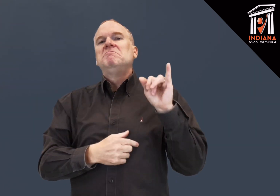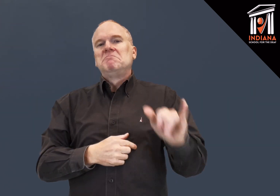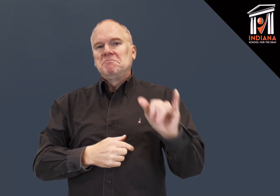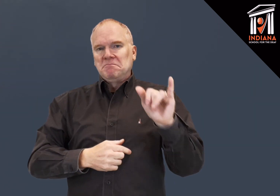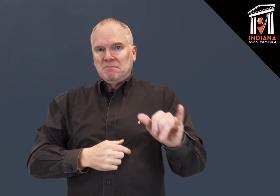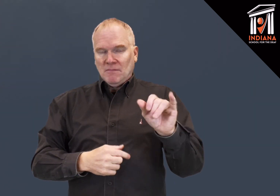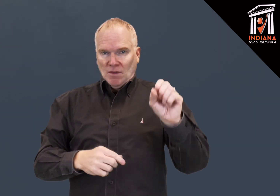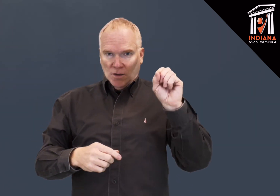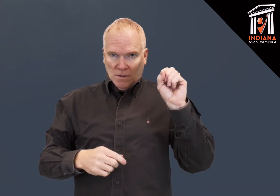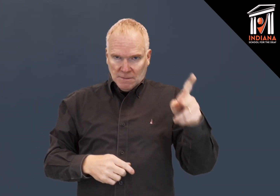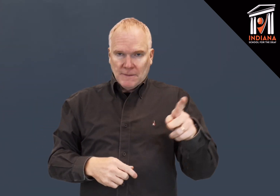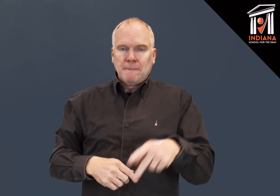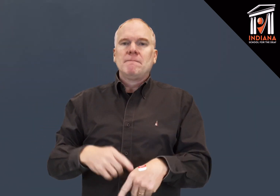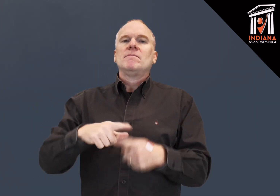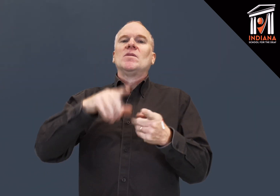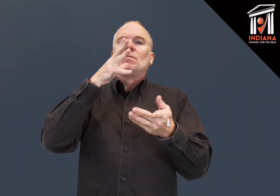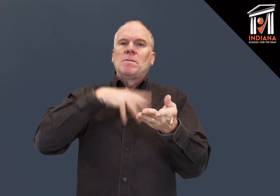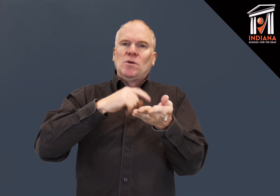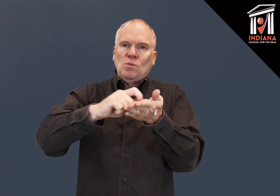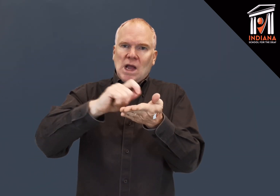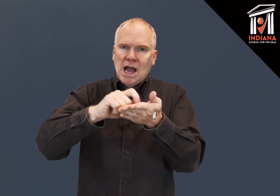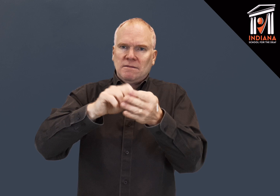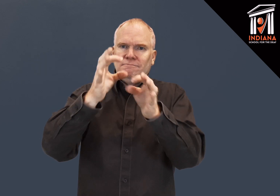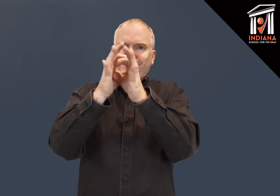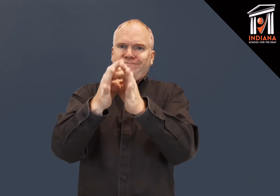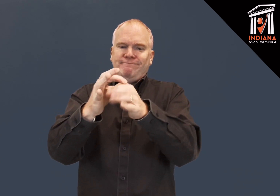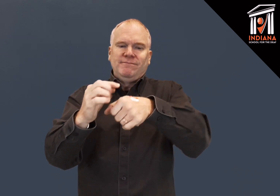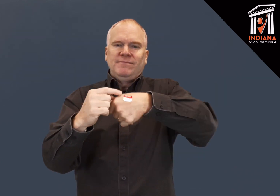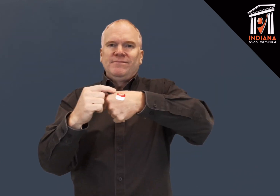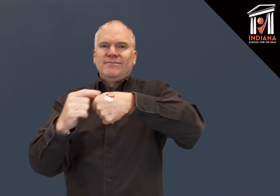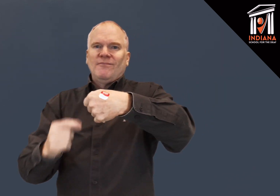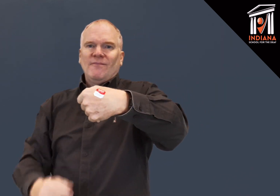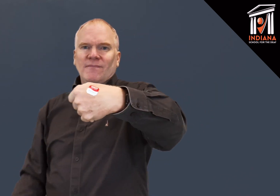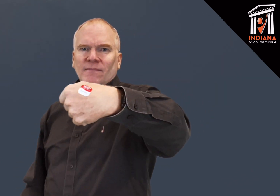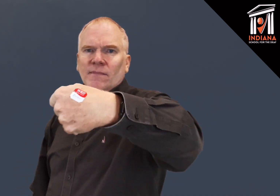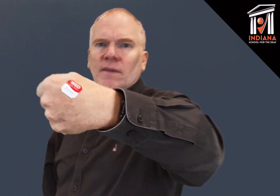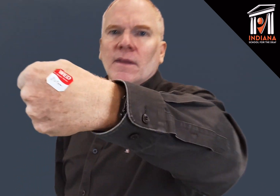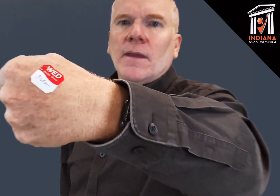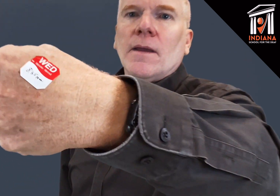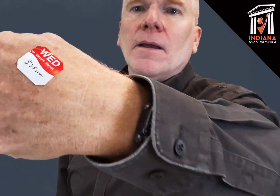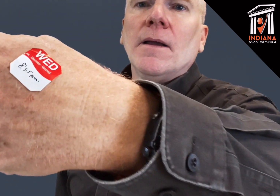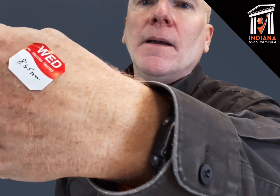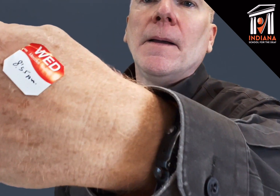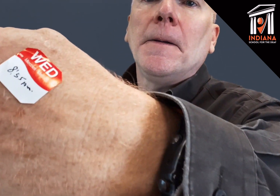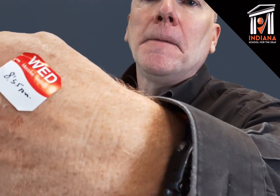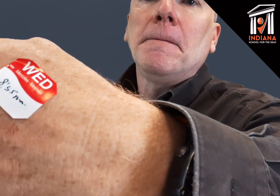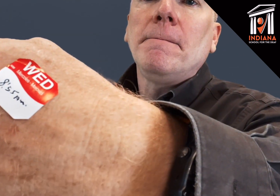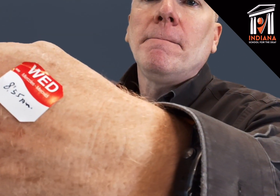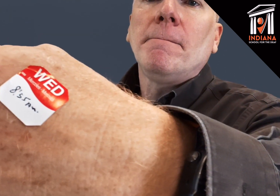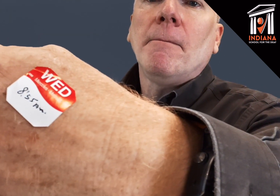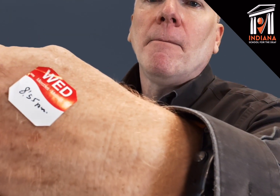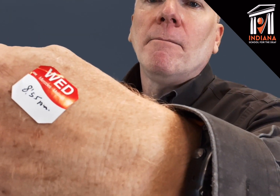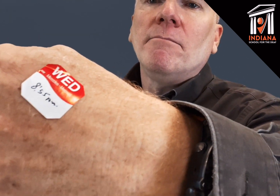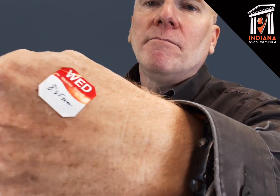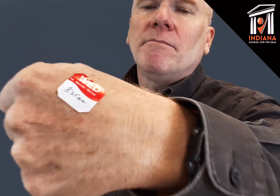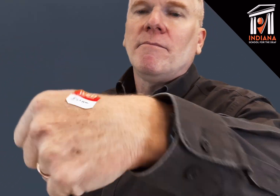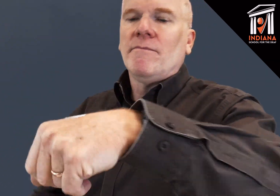they'll give me the date for the second vaccination. So she also wrote on this sticker that you see here on my hand,